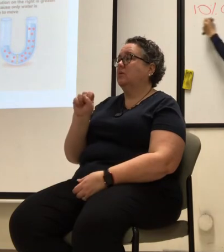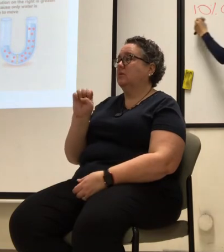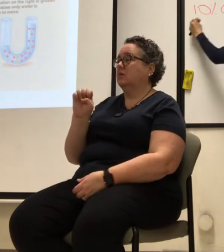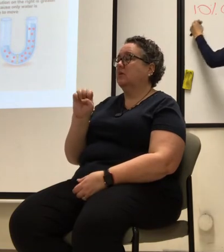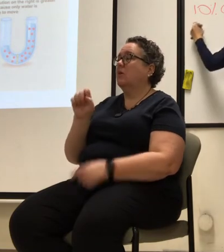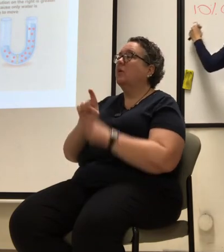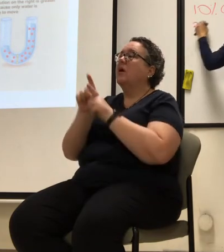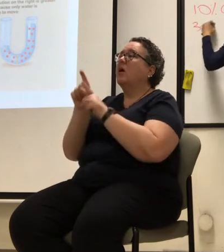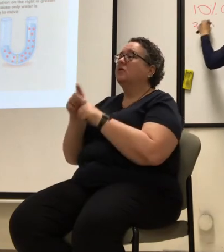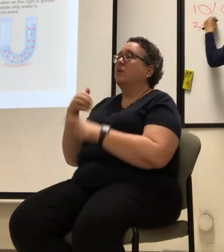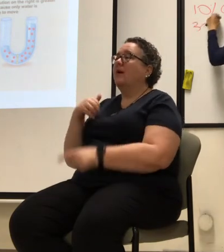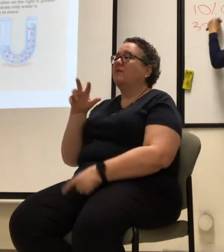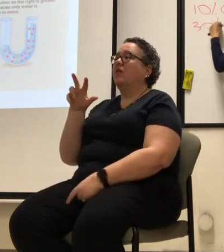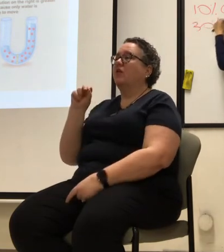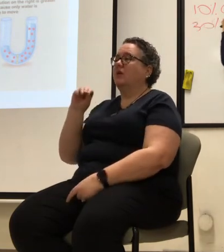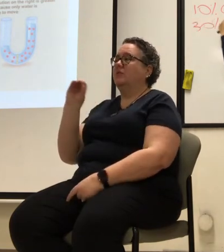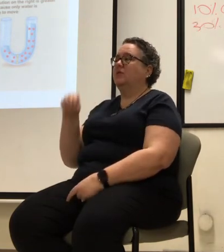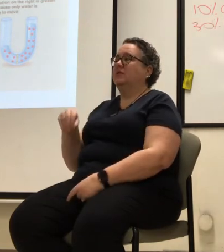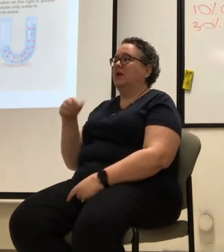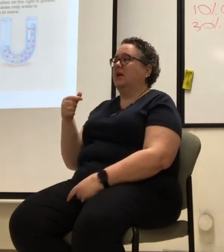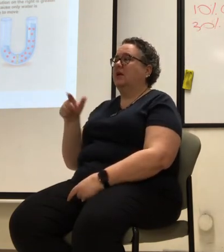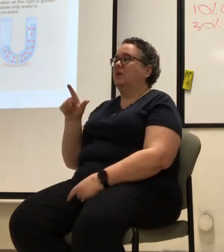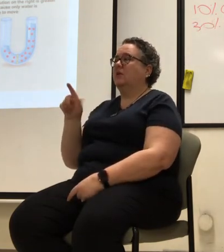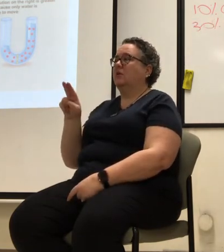glucose. We also have a 30% glucose.